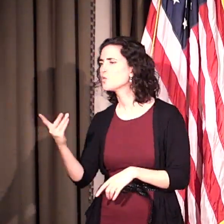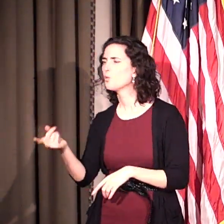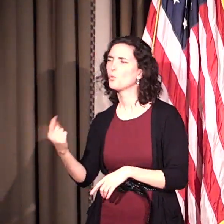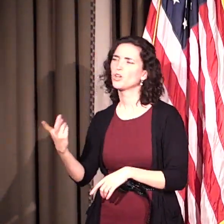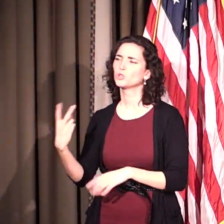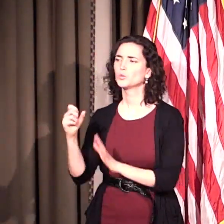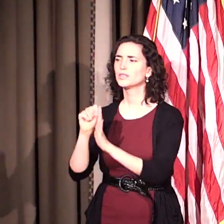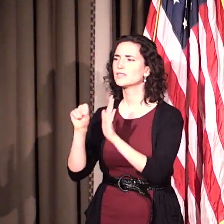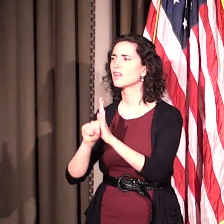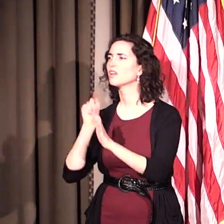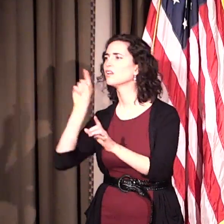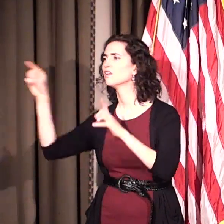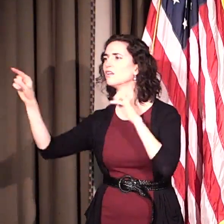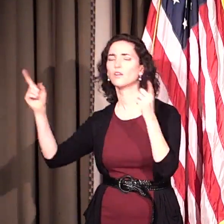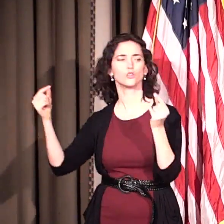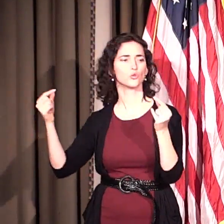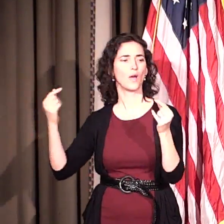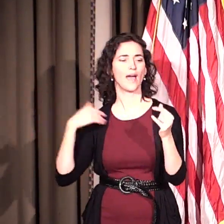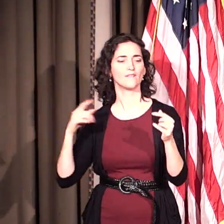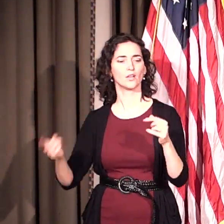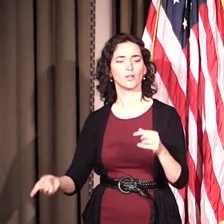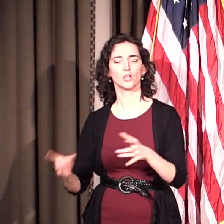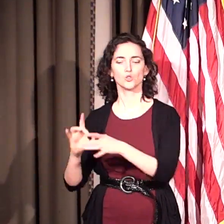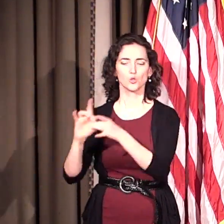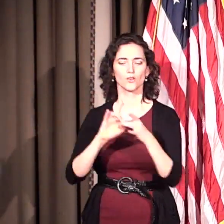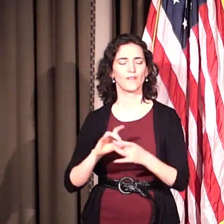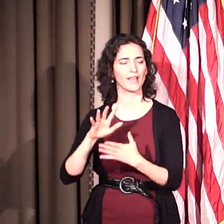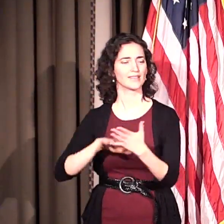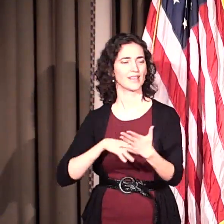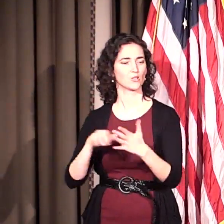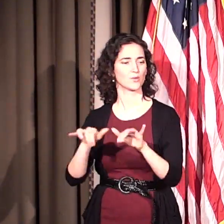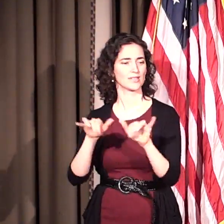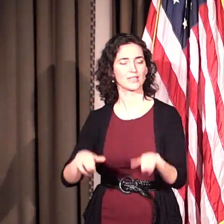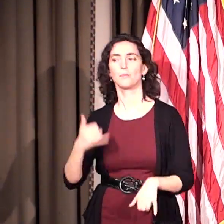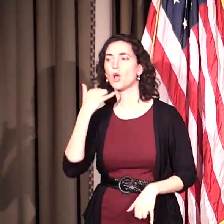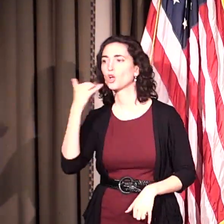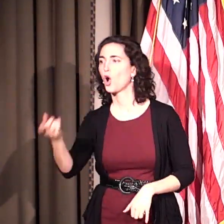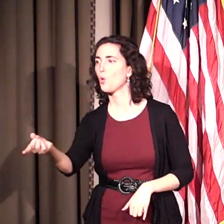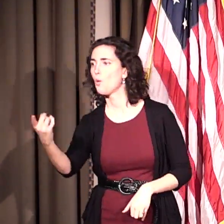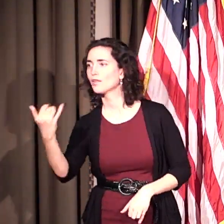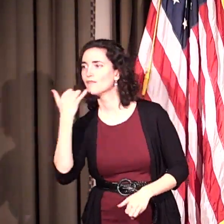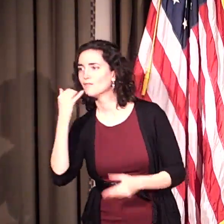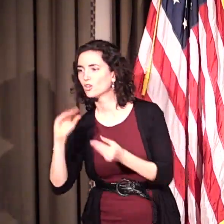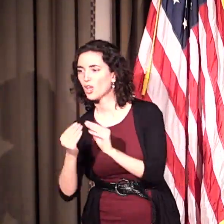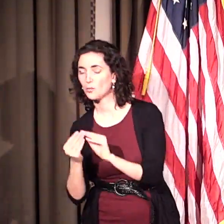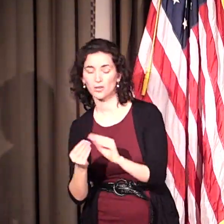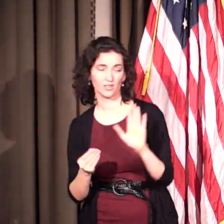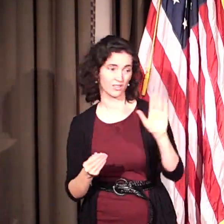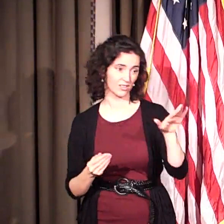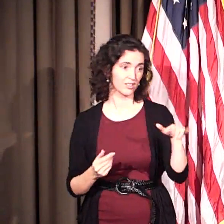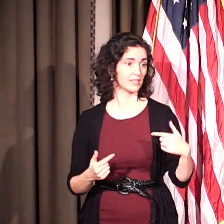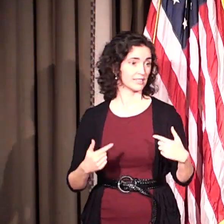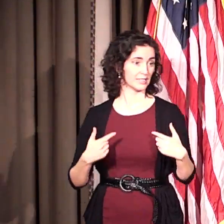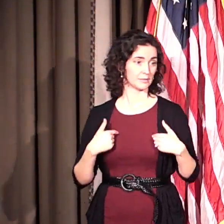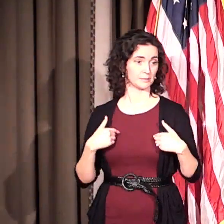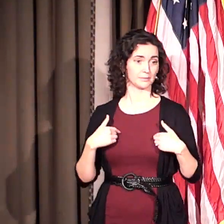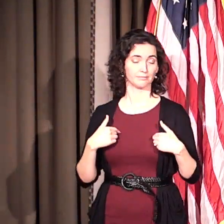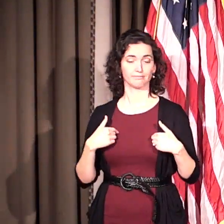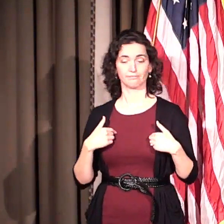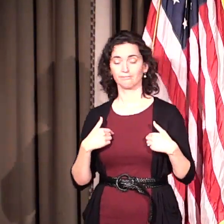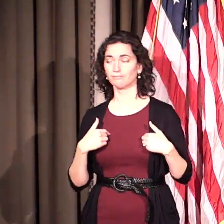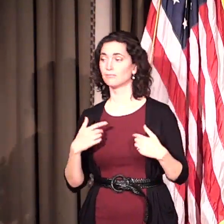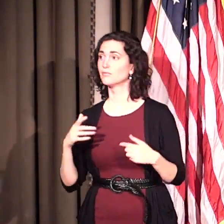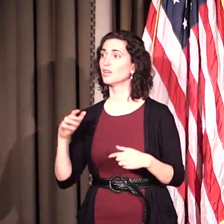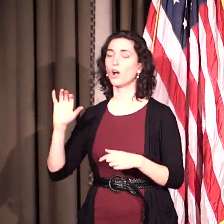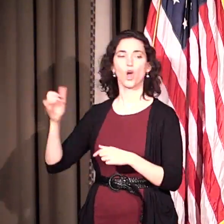to a unified scheduling system, one number, and I tell you, I talk all the time to health officers in